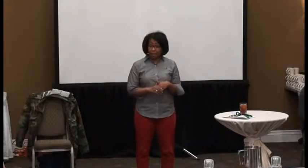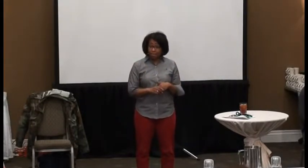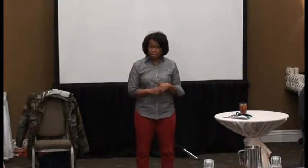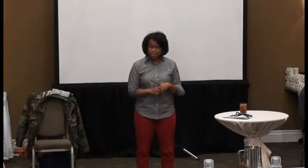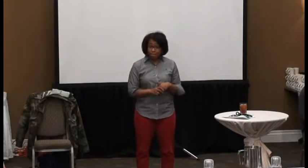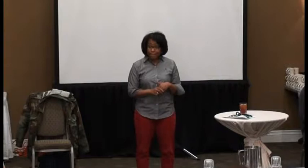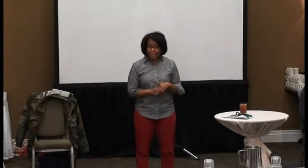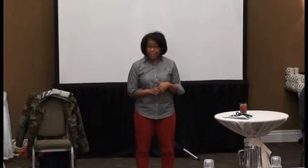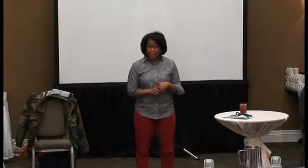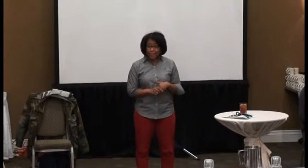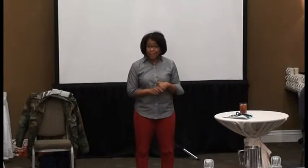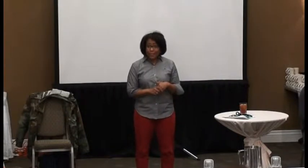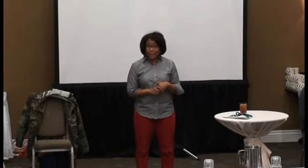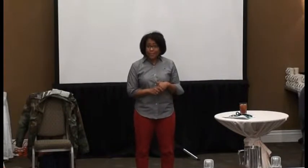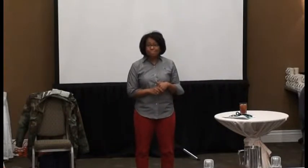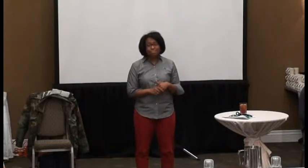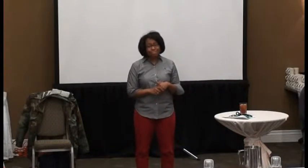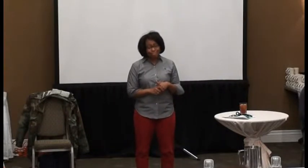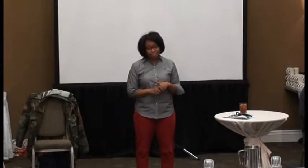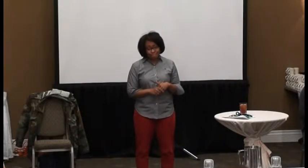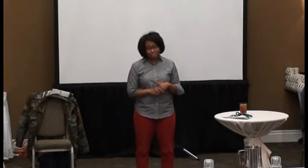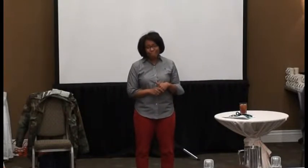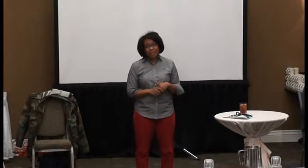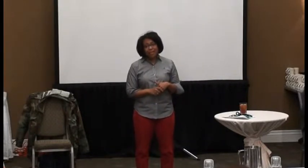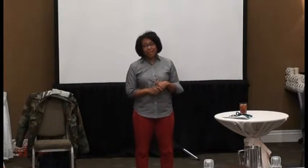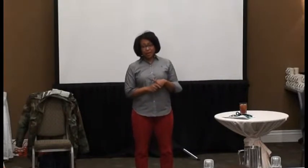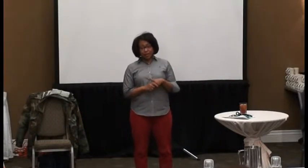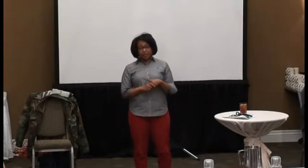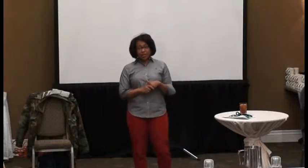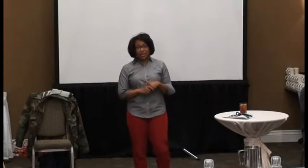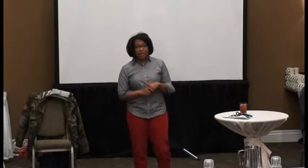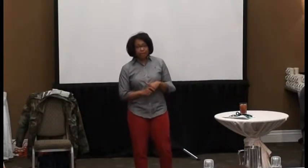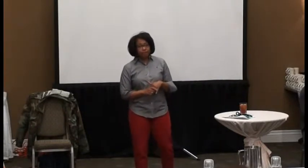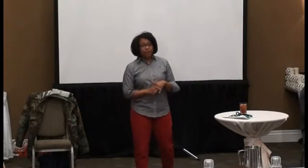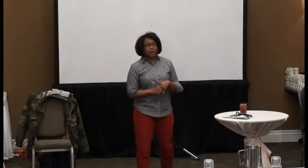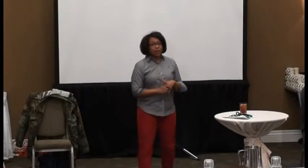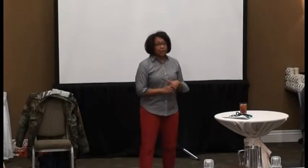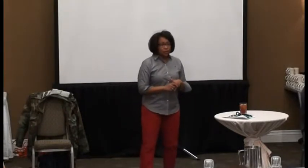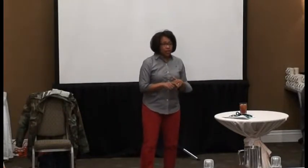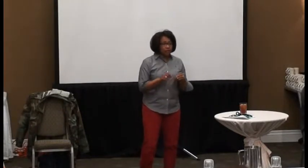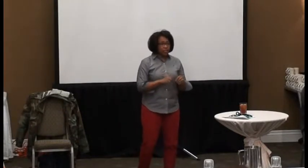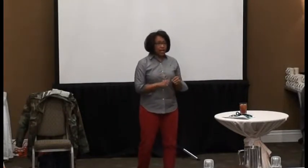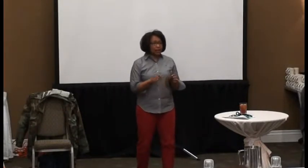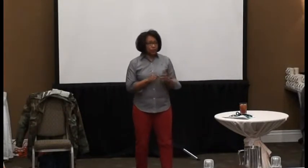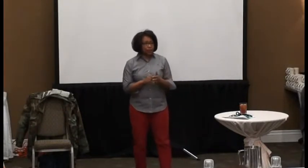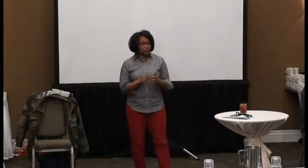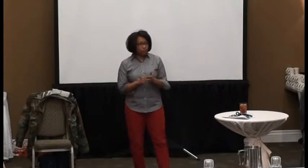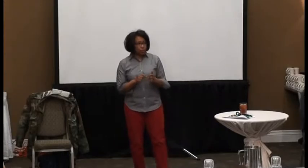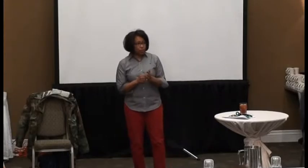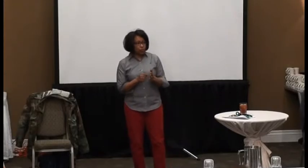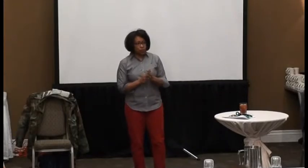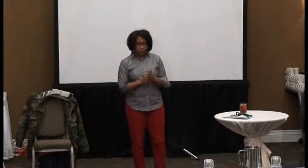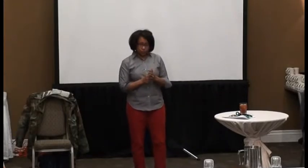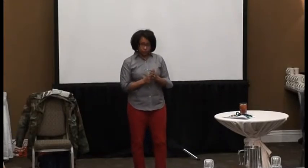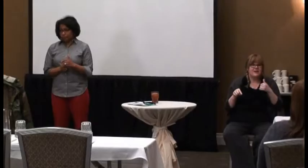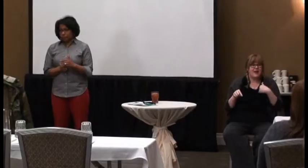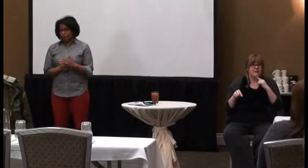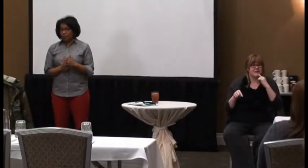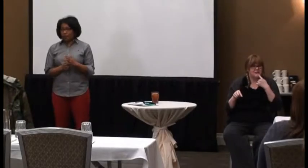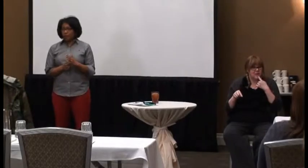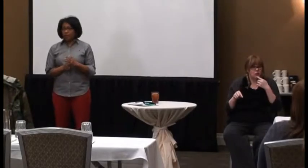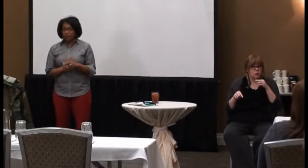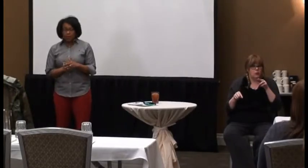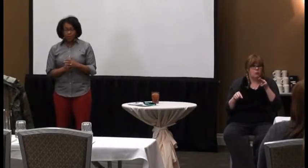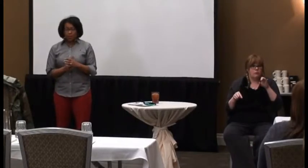hypomanic. 2 separate medications? Now, here's the key. If you have a child with a mood disorder,